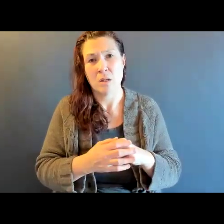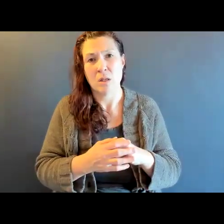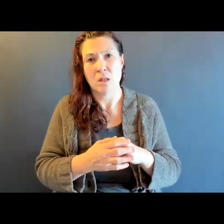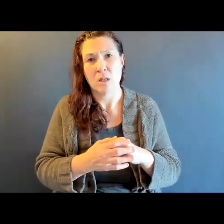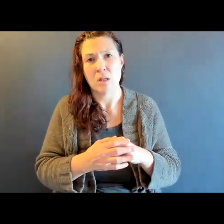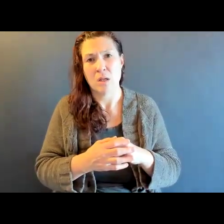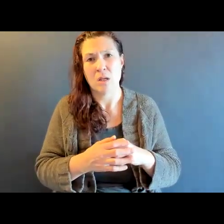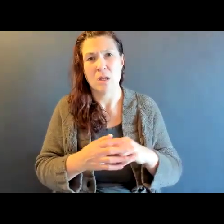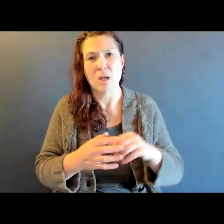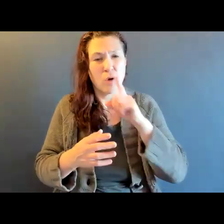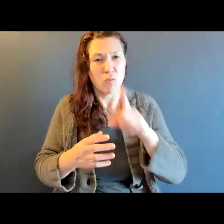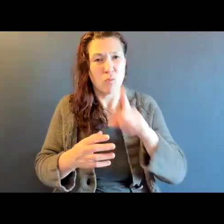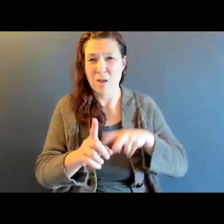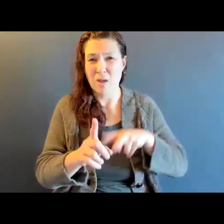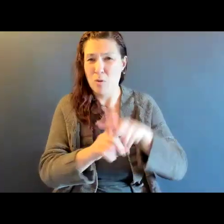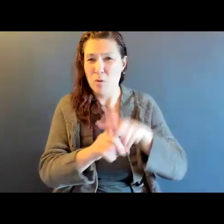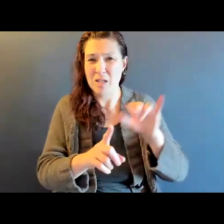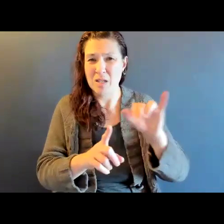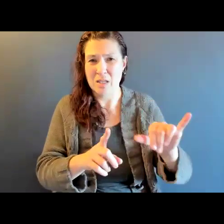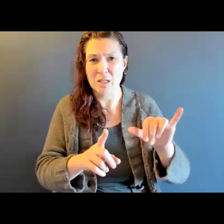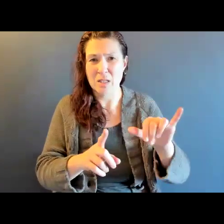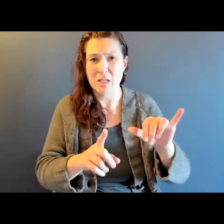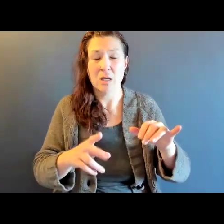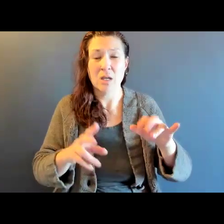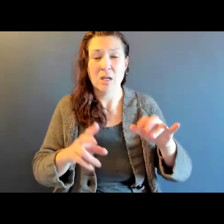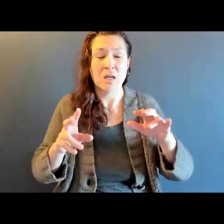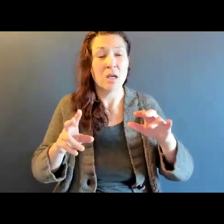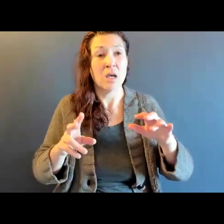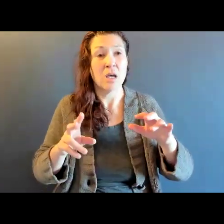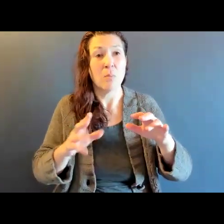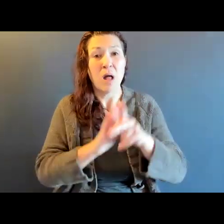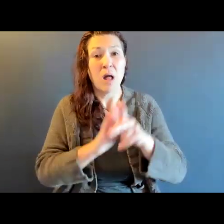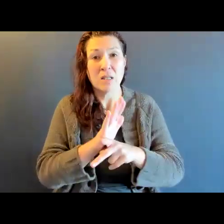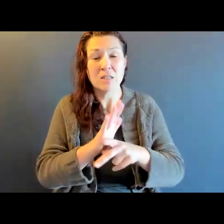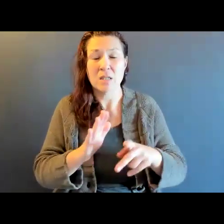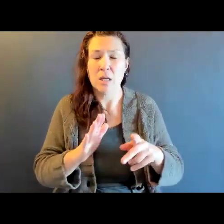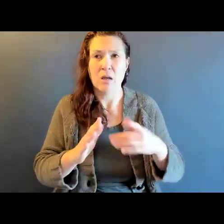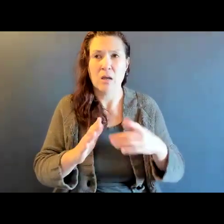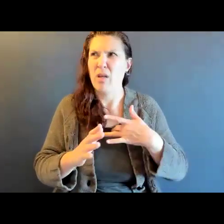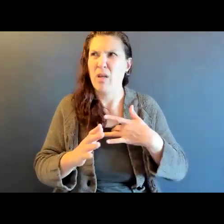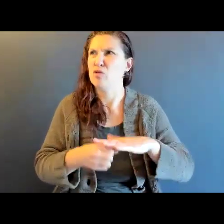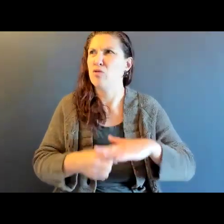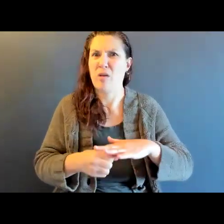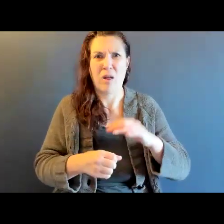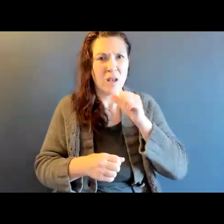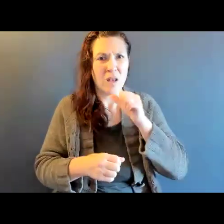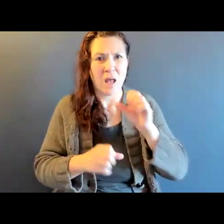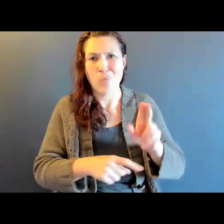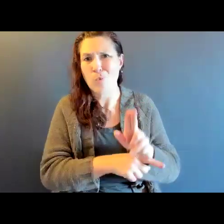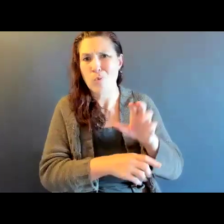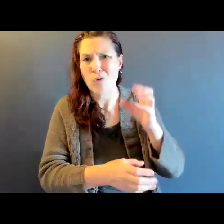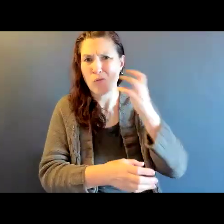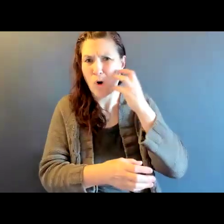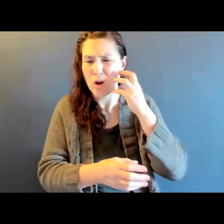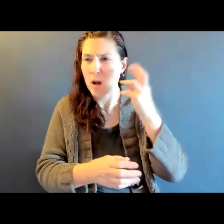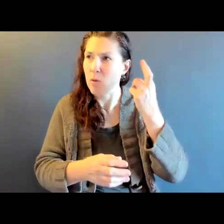stressful at first. But later, I realized that having conversations instead of being on my phone could be very productive.